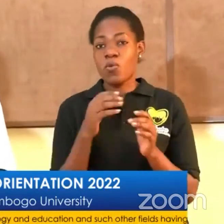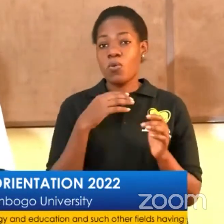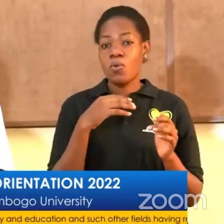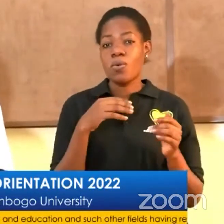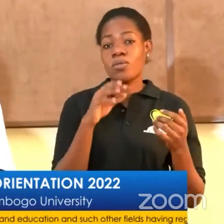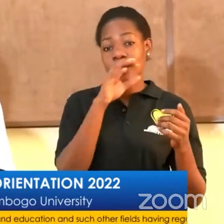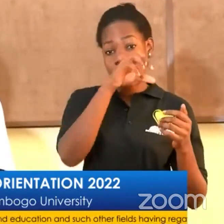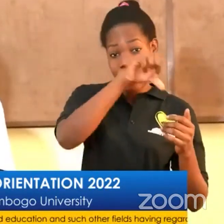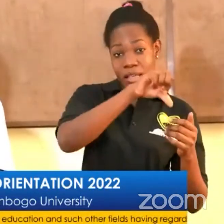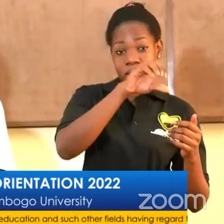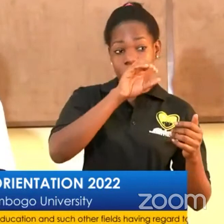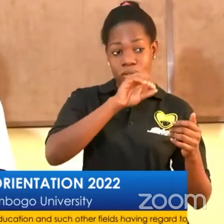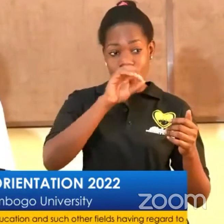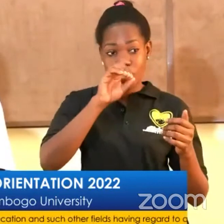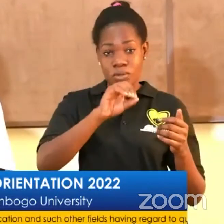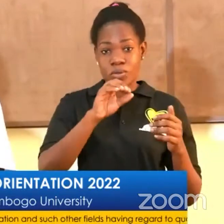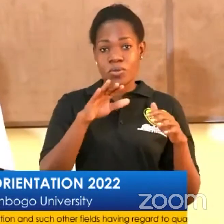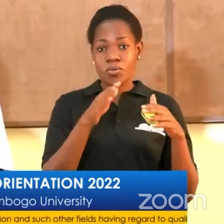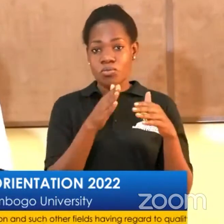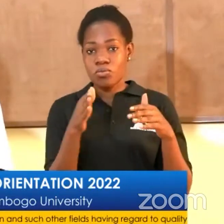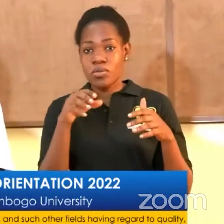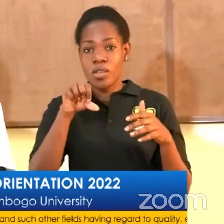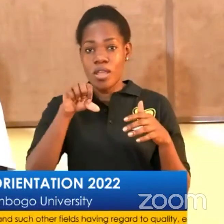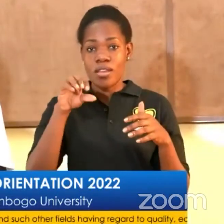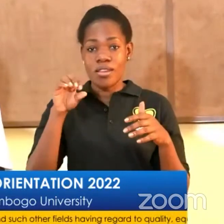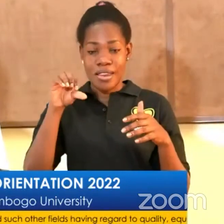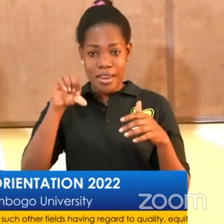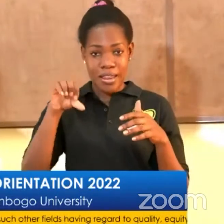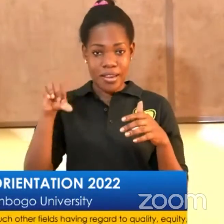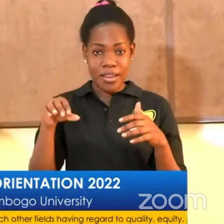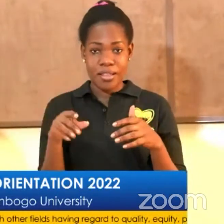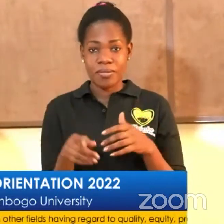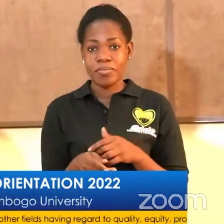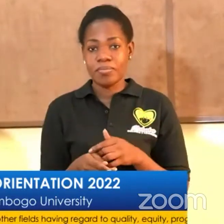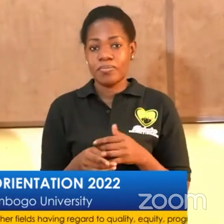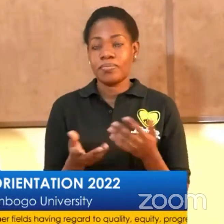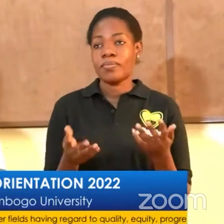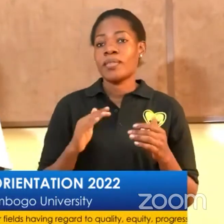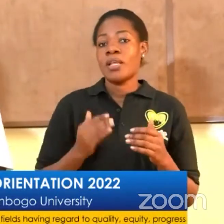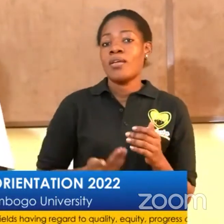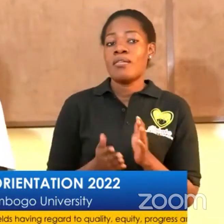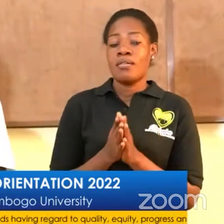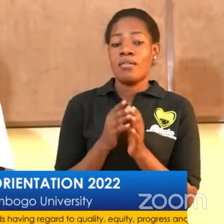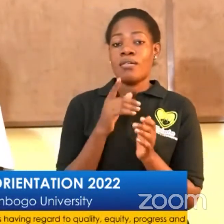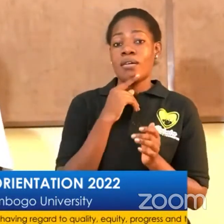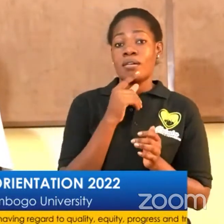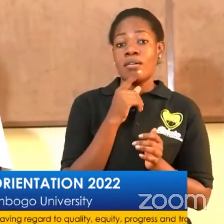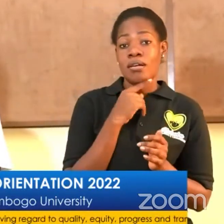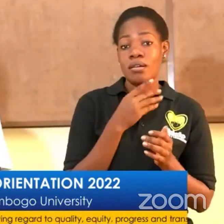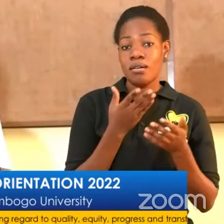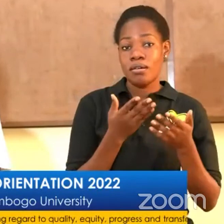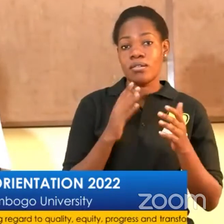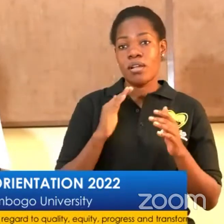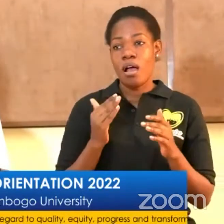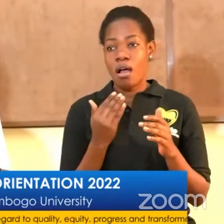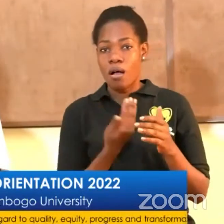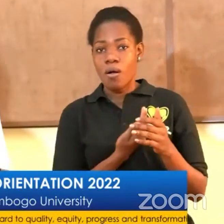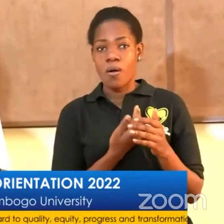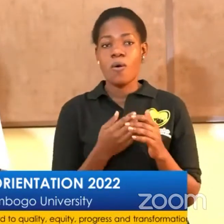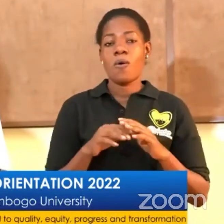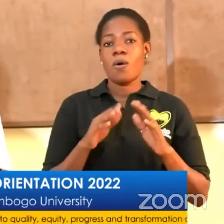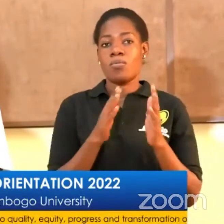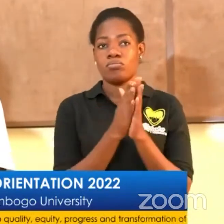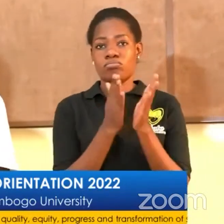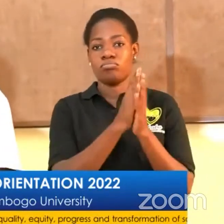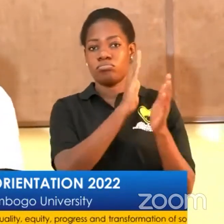900 to 999. Ladies and gentlemen, that is how our collection is organized